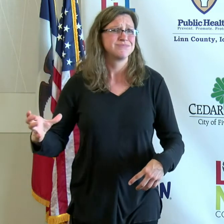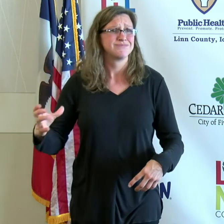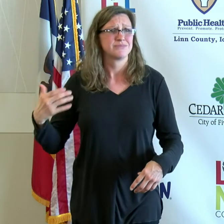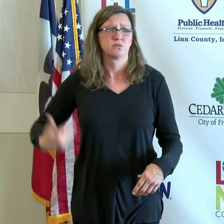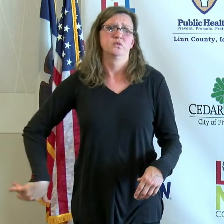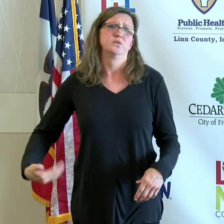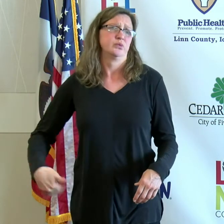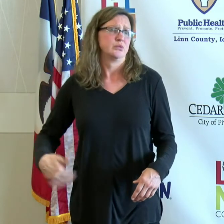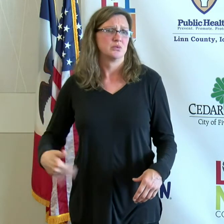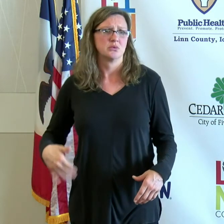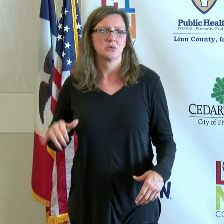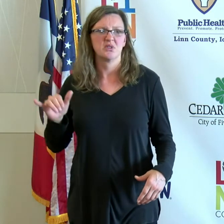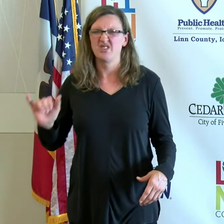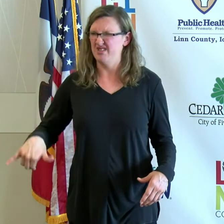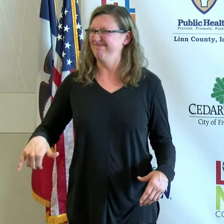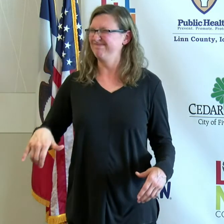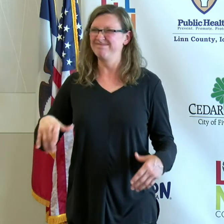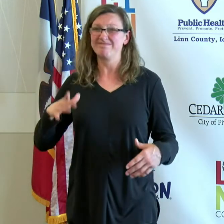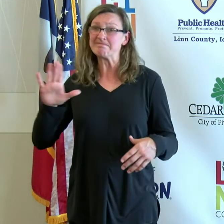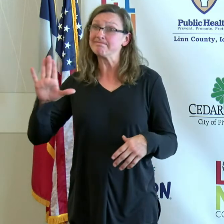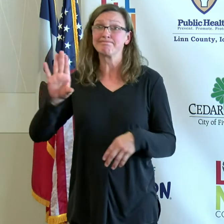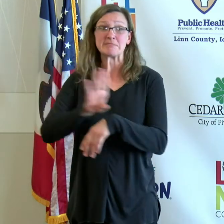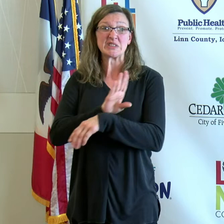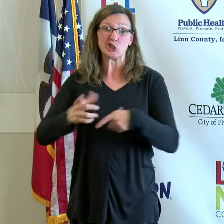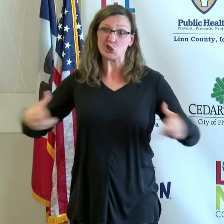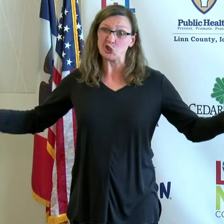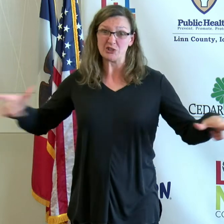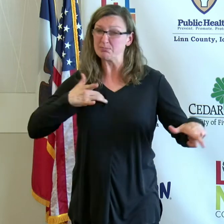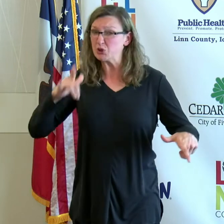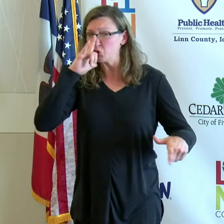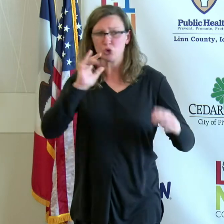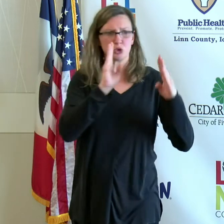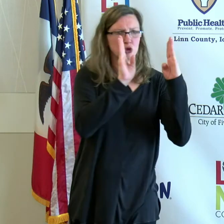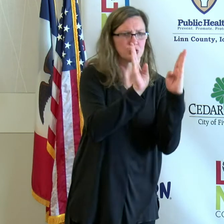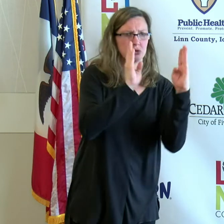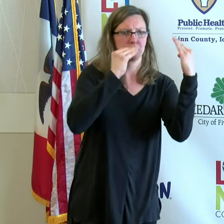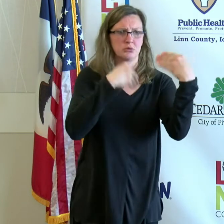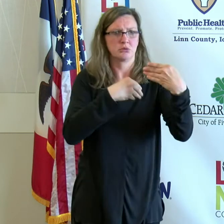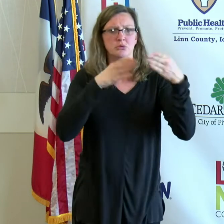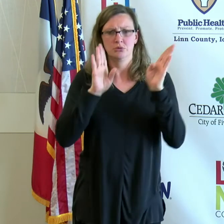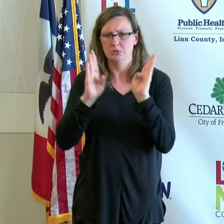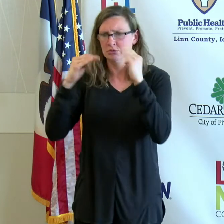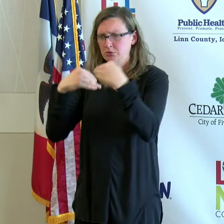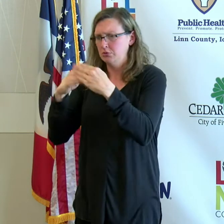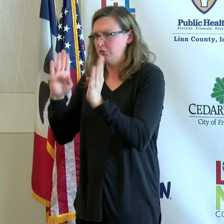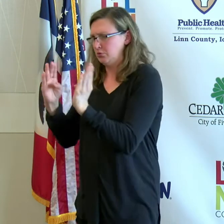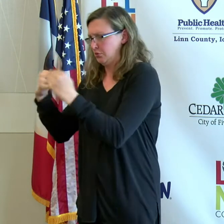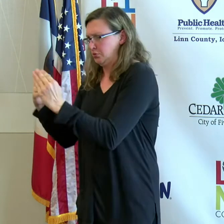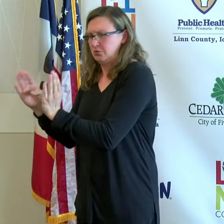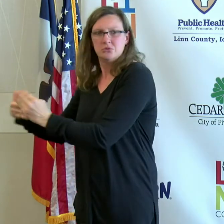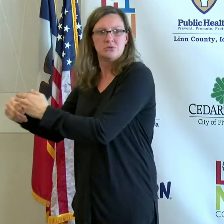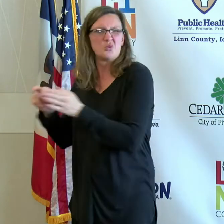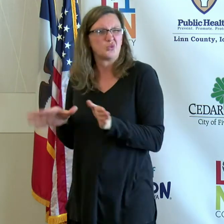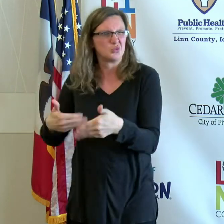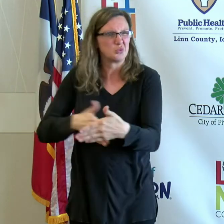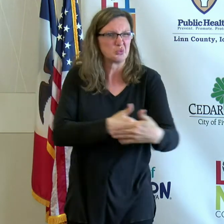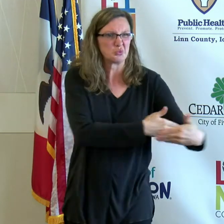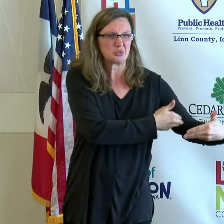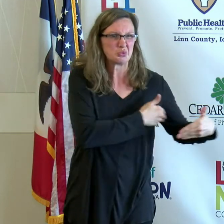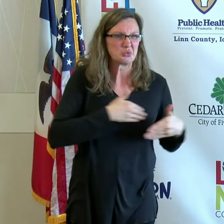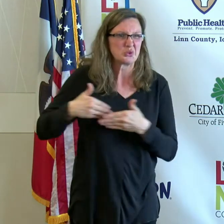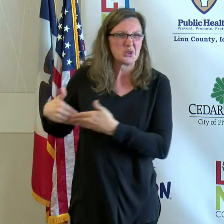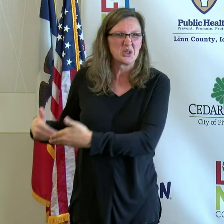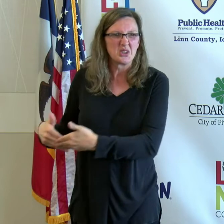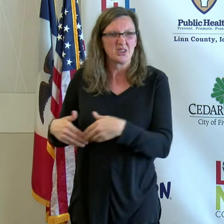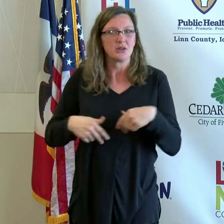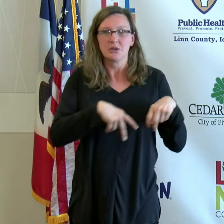spaces, and businesses that employ low-wage workers or refugees or immigrants. And doing the